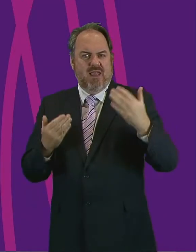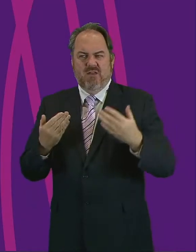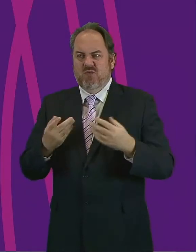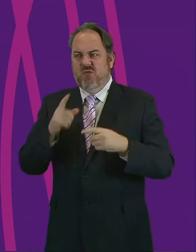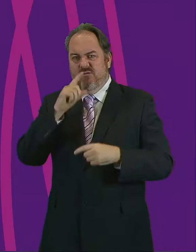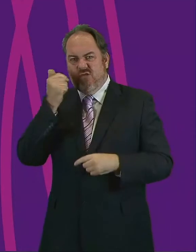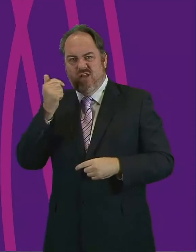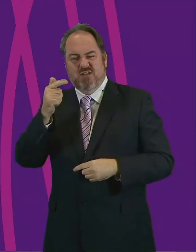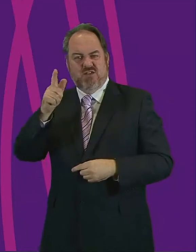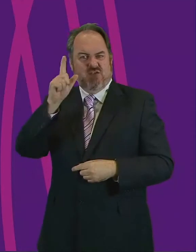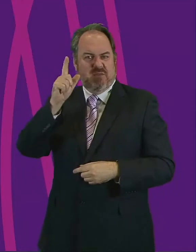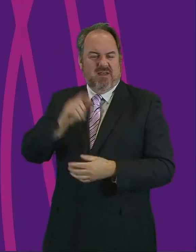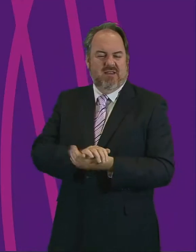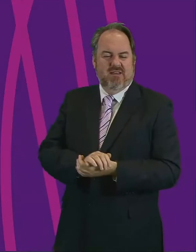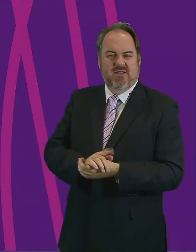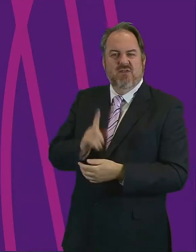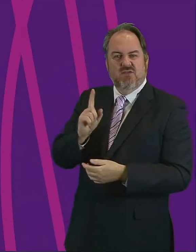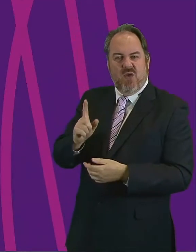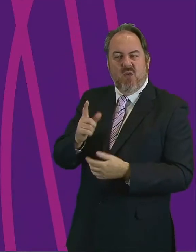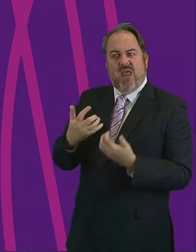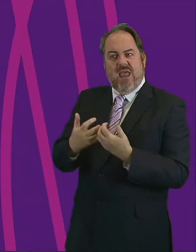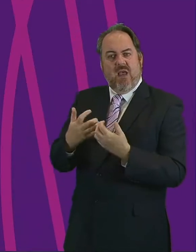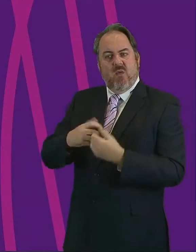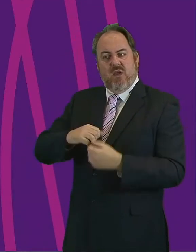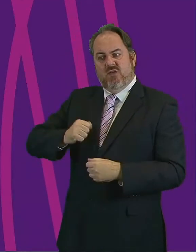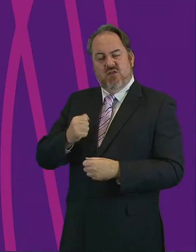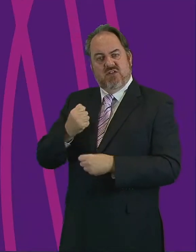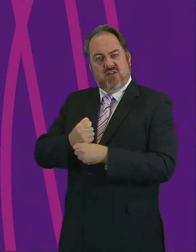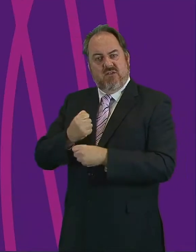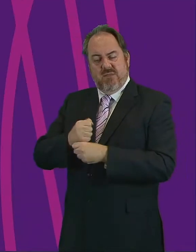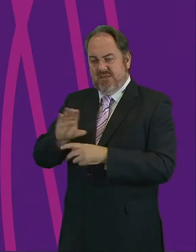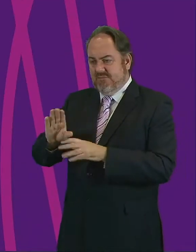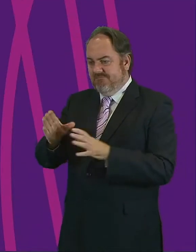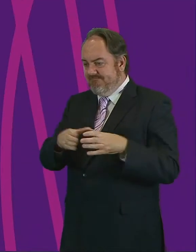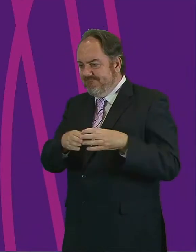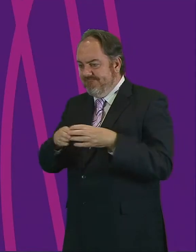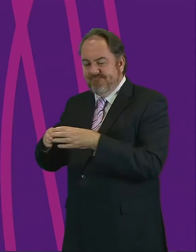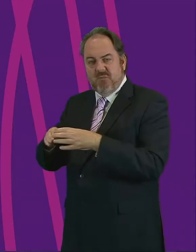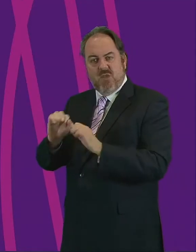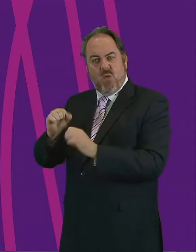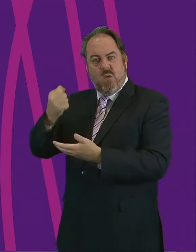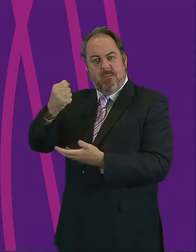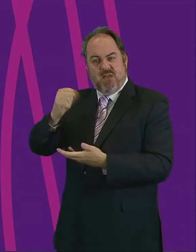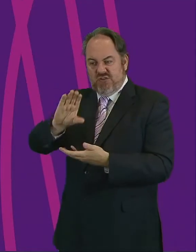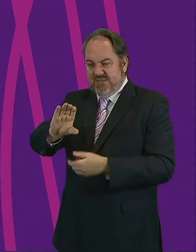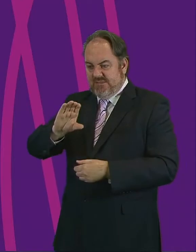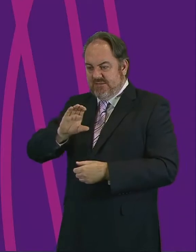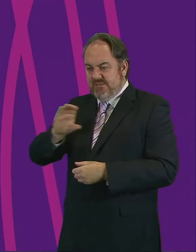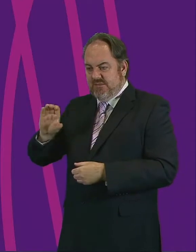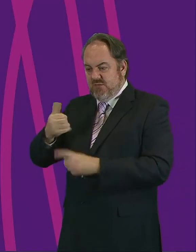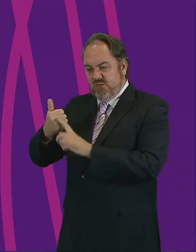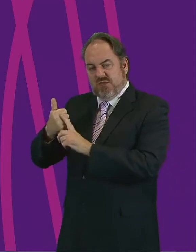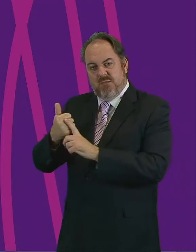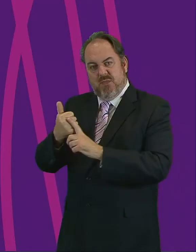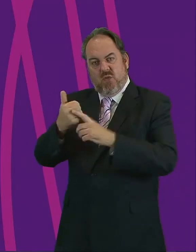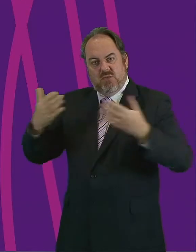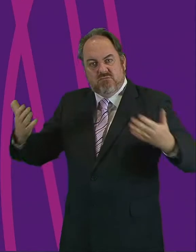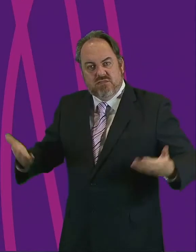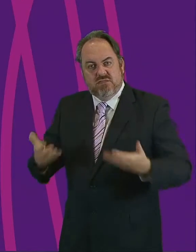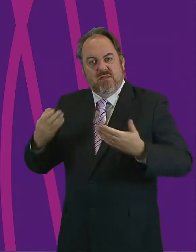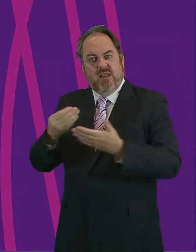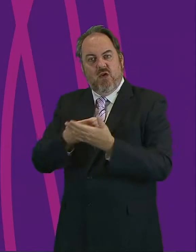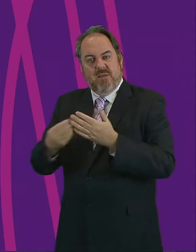of the Scottish budget is she able to set aside to deal with economic recovery? Secondly, can I welcome her announcement